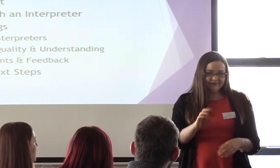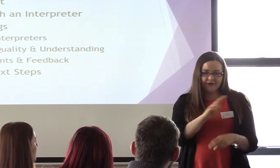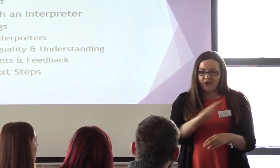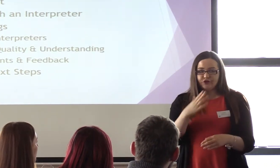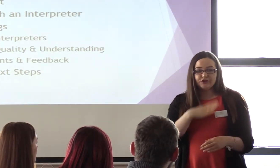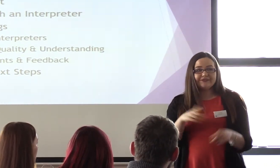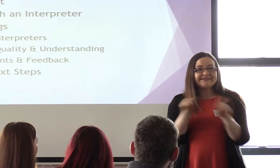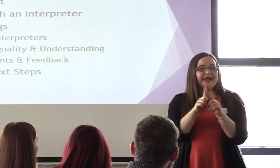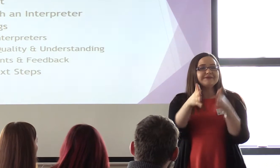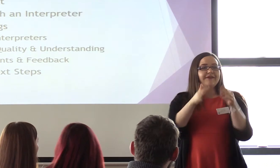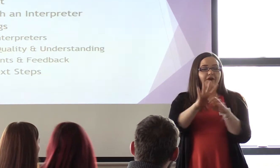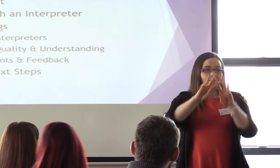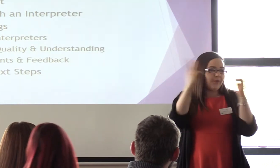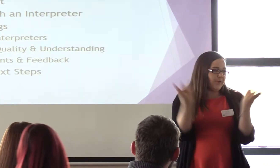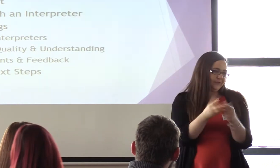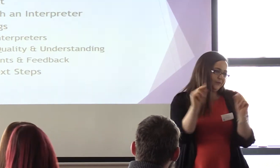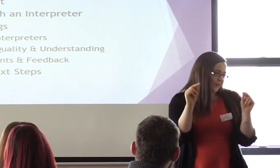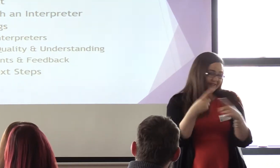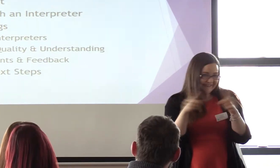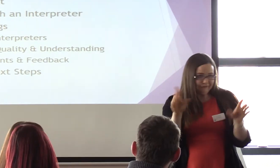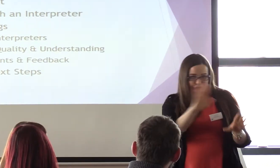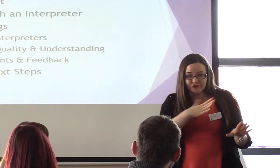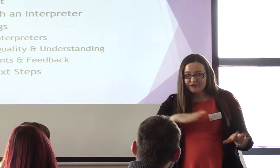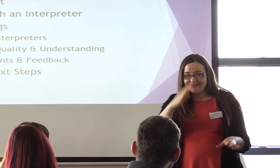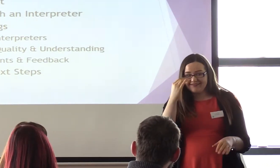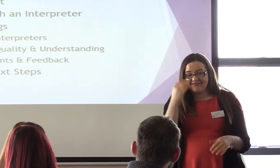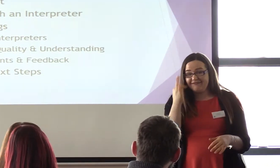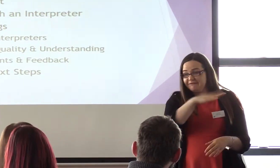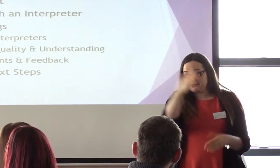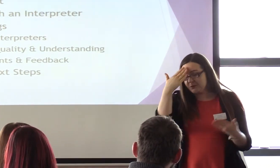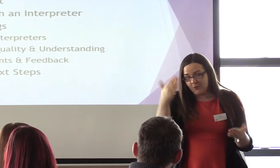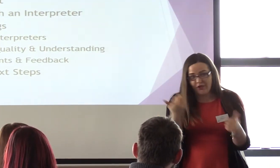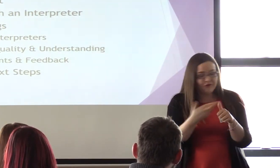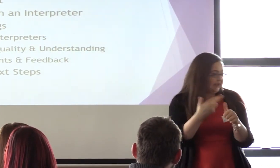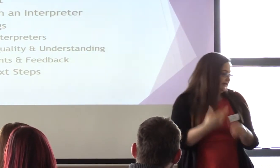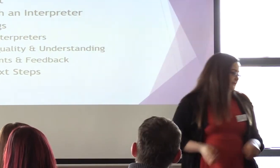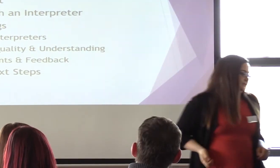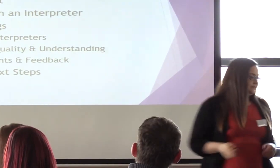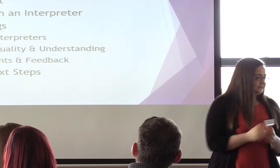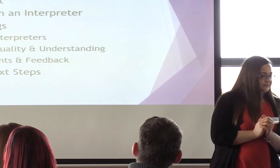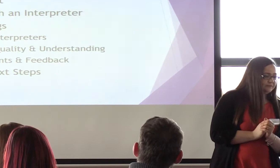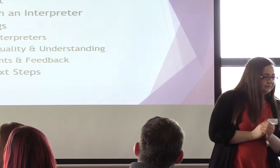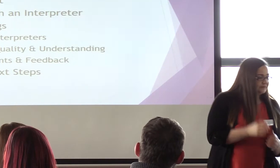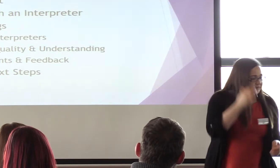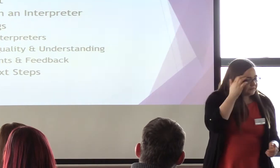individual country, they have their own sign language. It's not the same all over the world. So just so that you're aware of that if you didn't know already.